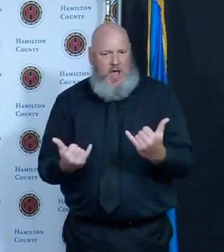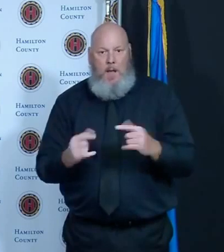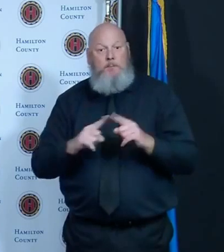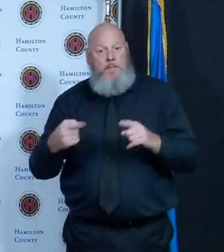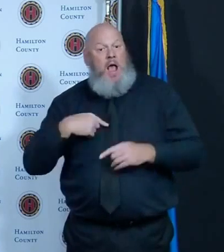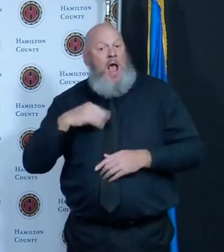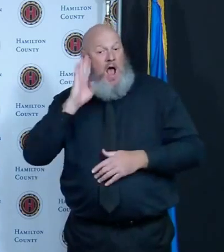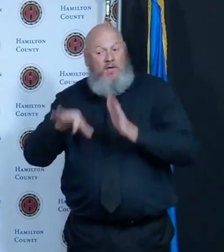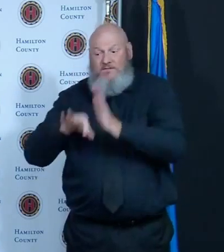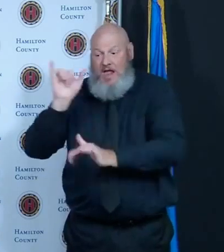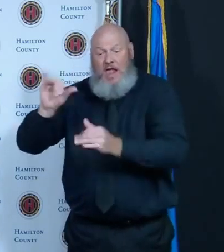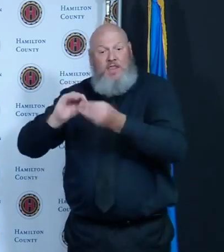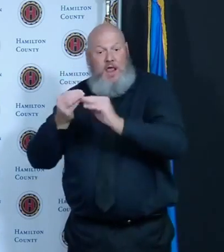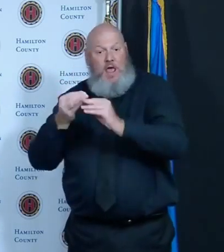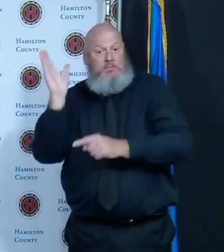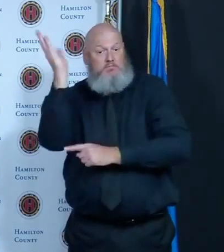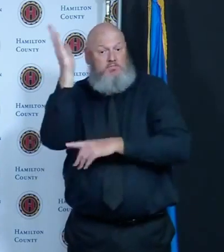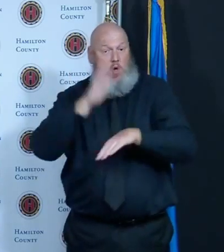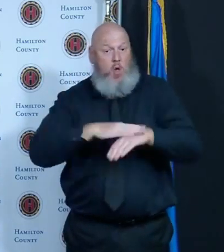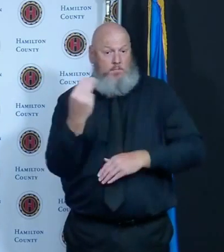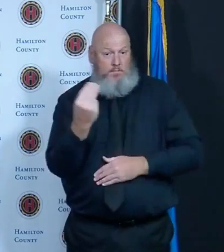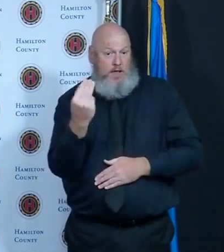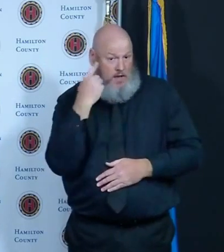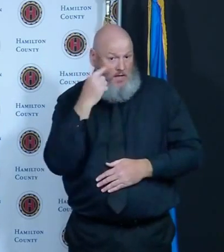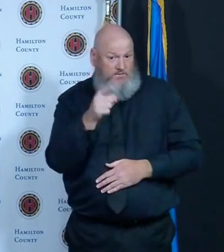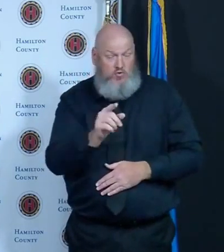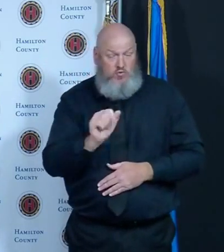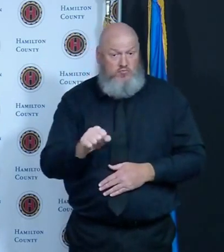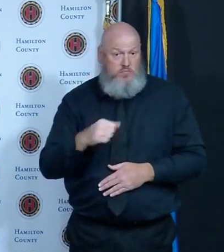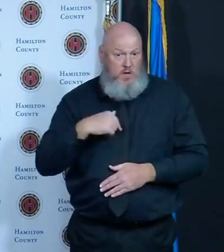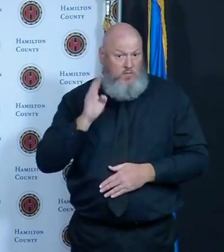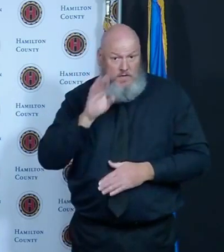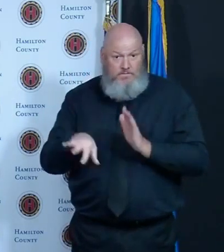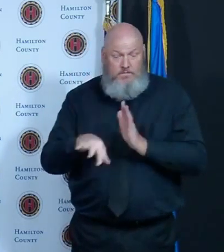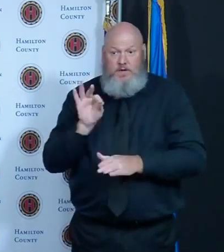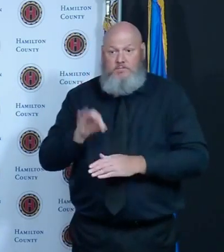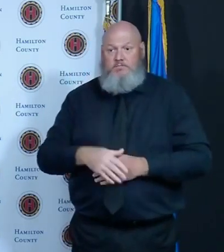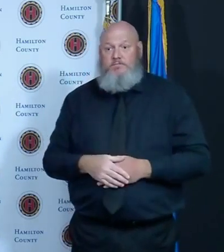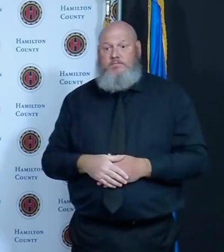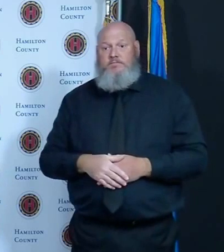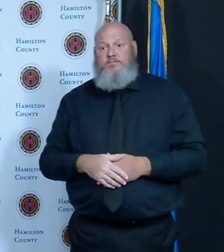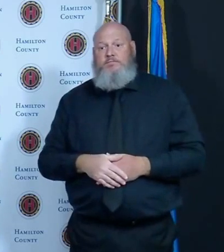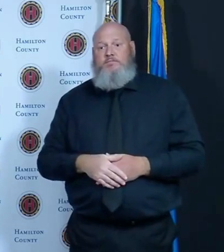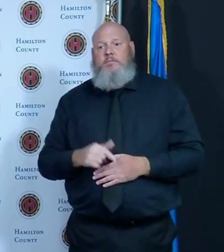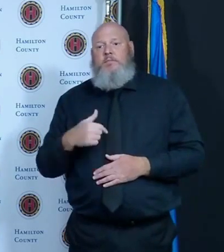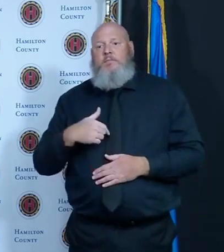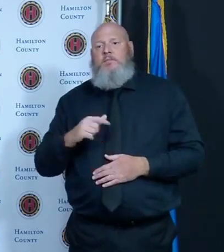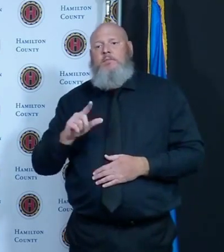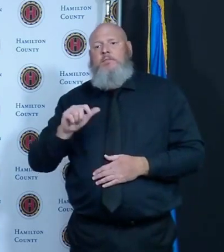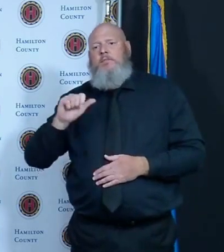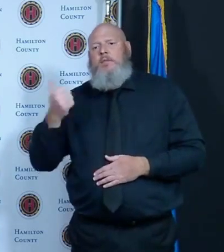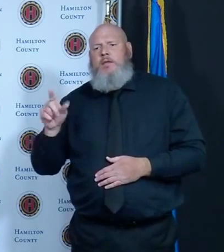stated. Is there anything more you can where these outbreaks are?